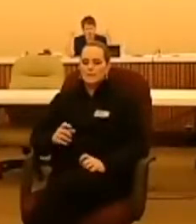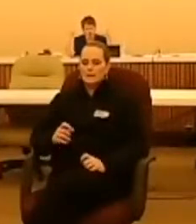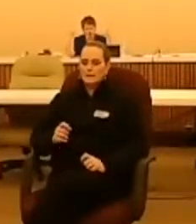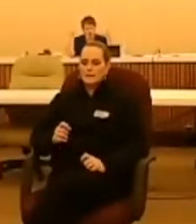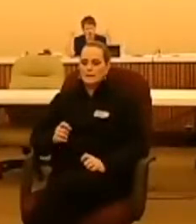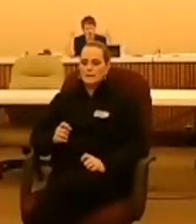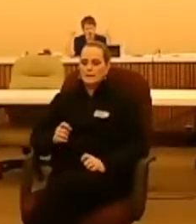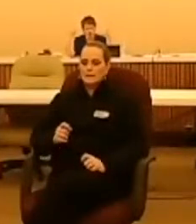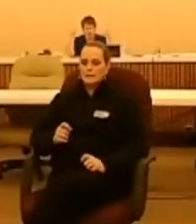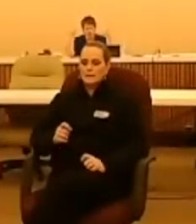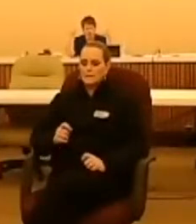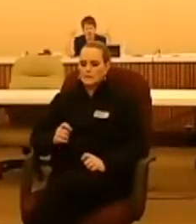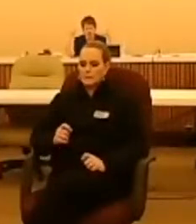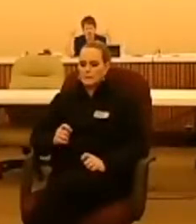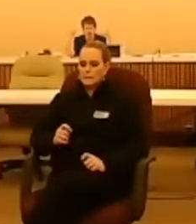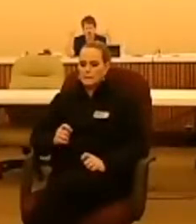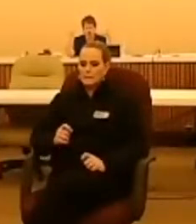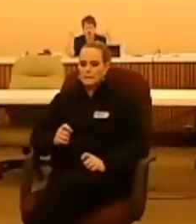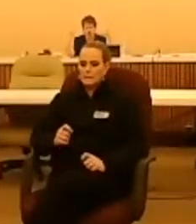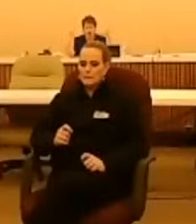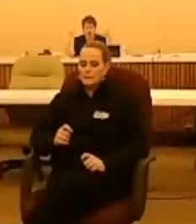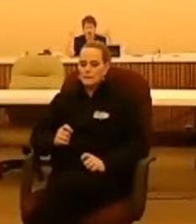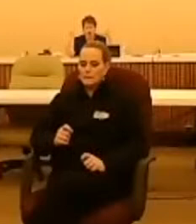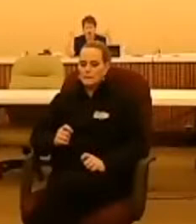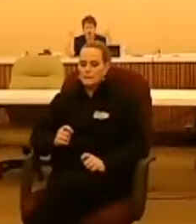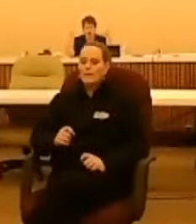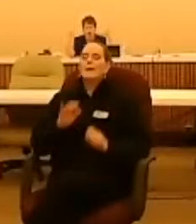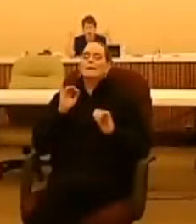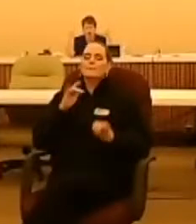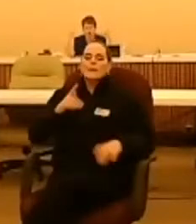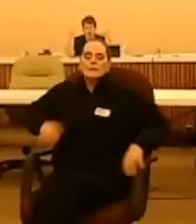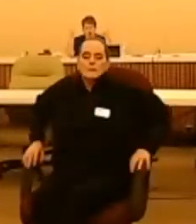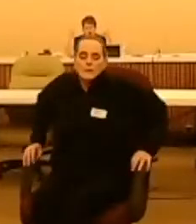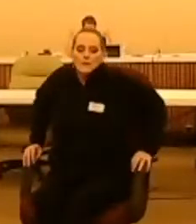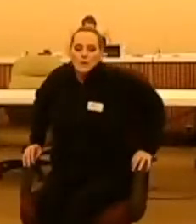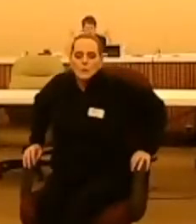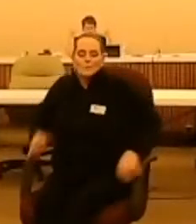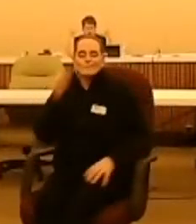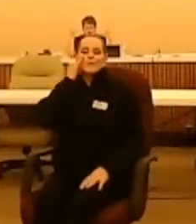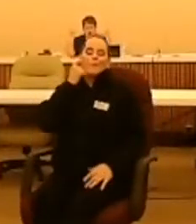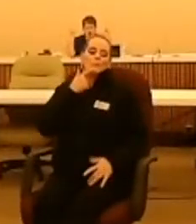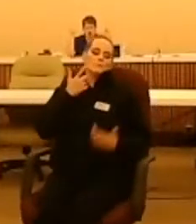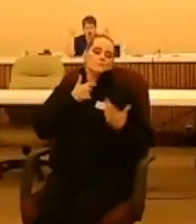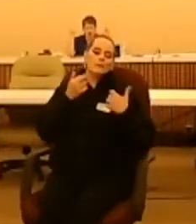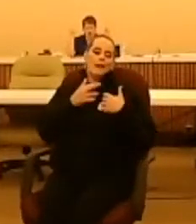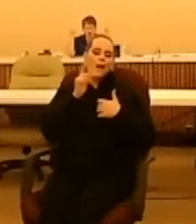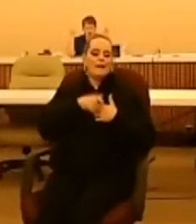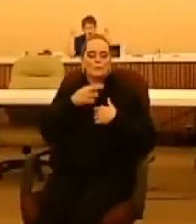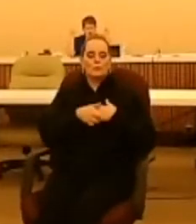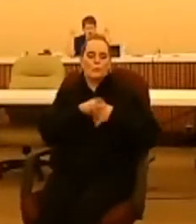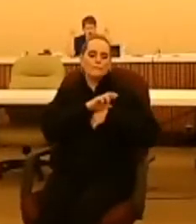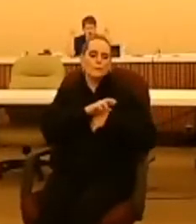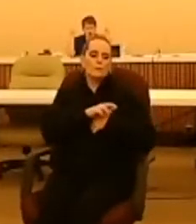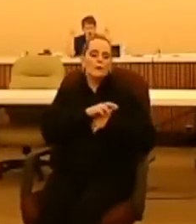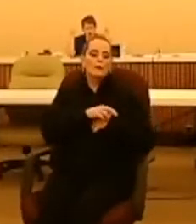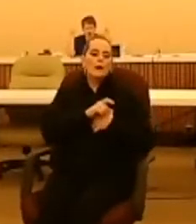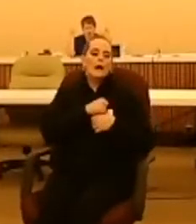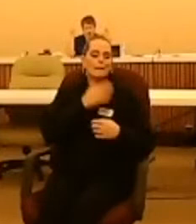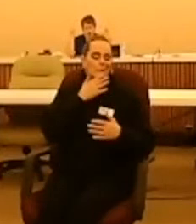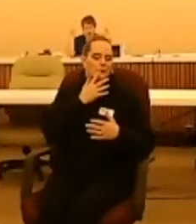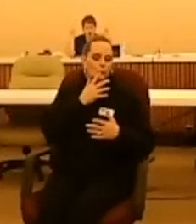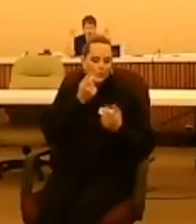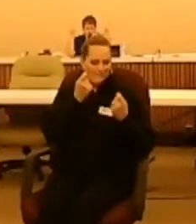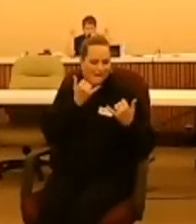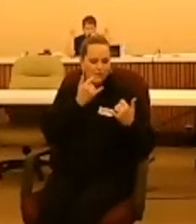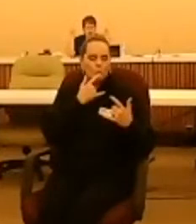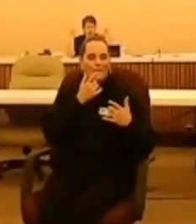if there is what we deem might be a serious issue. And again, we're not expert enough from a criminality standpoint